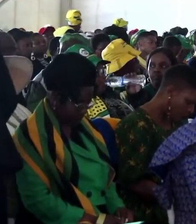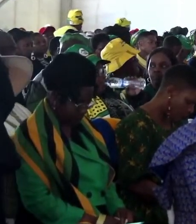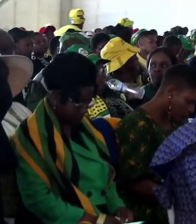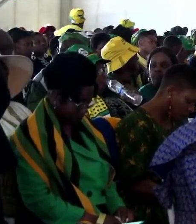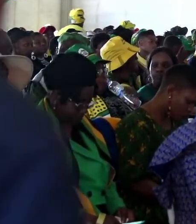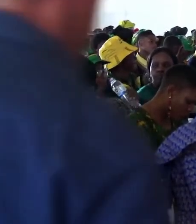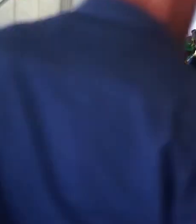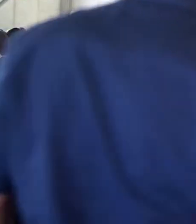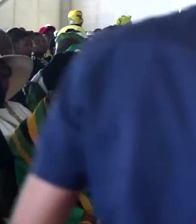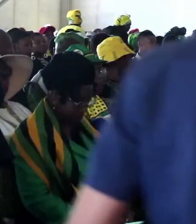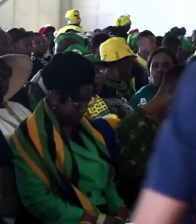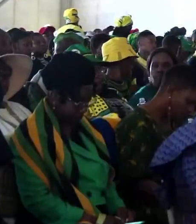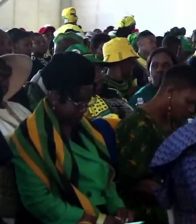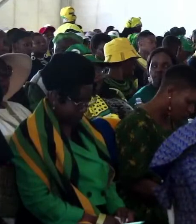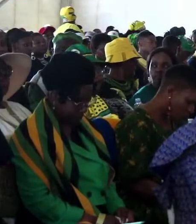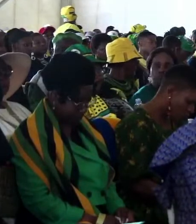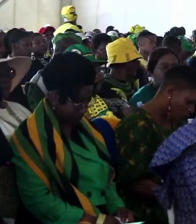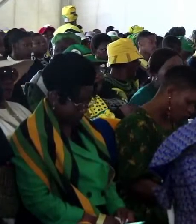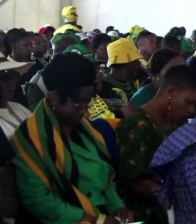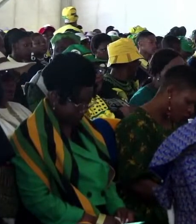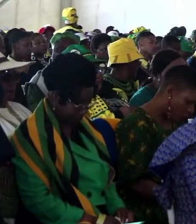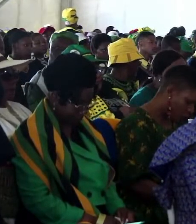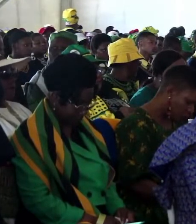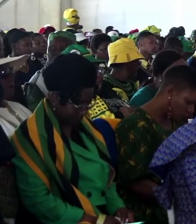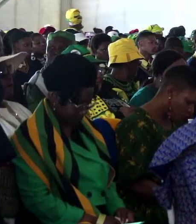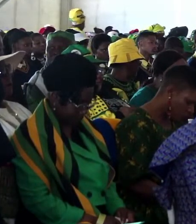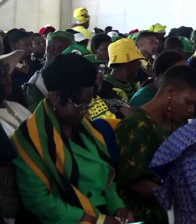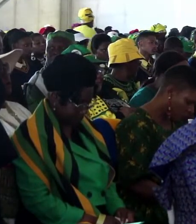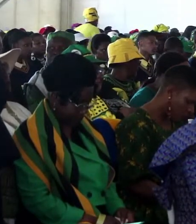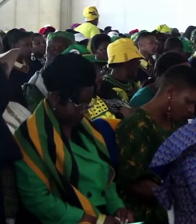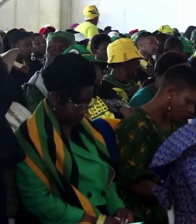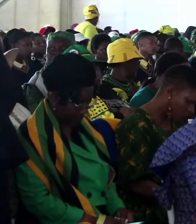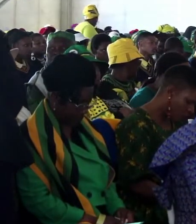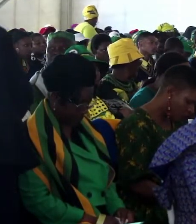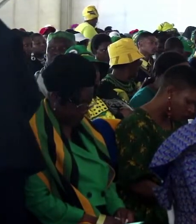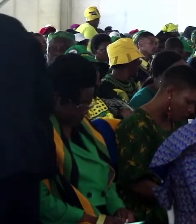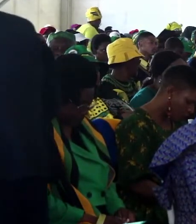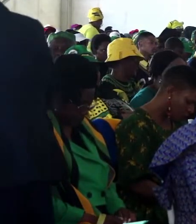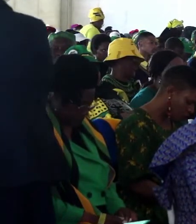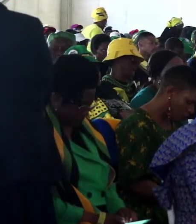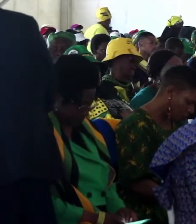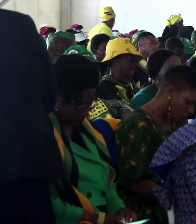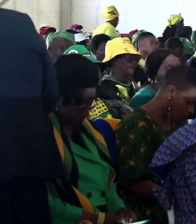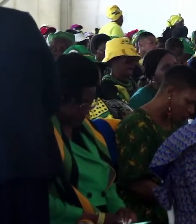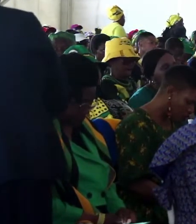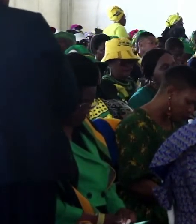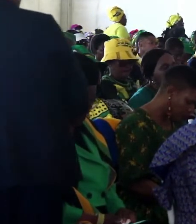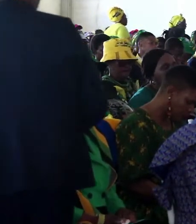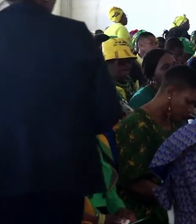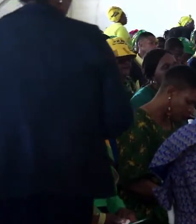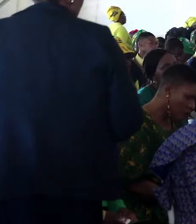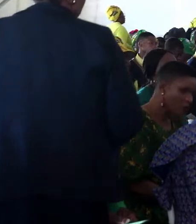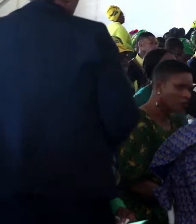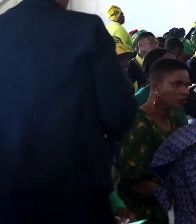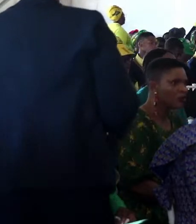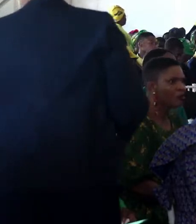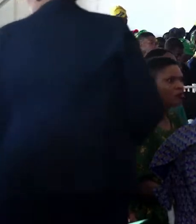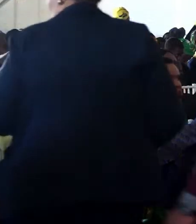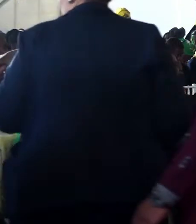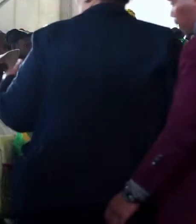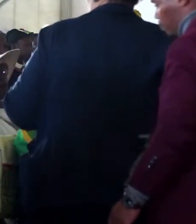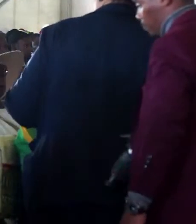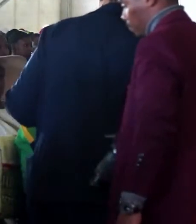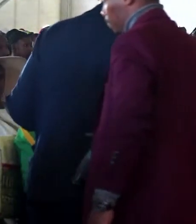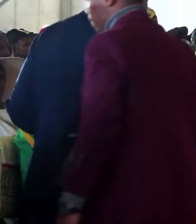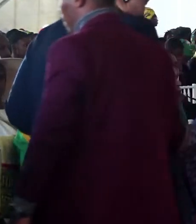them of essential development and opportunities. Sithi ke namhlanje abamama nabasisi nababhuti baza